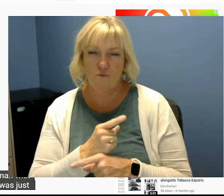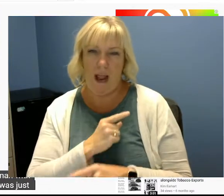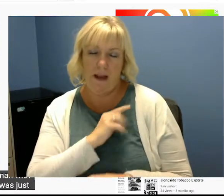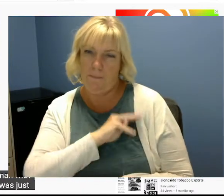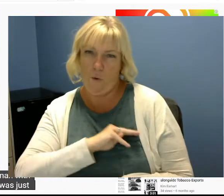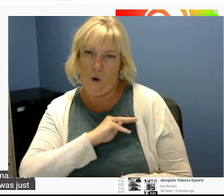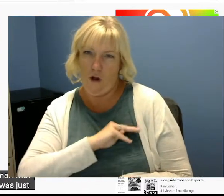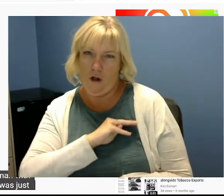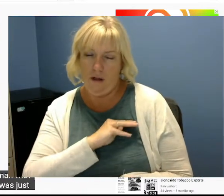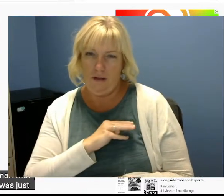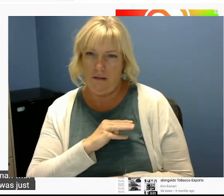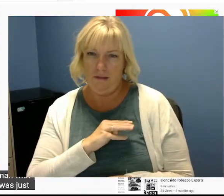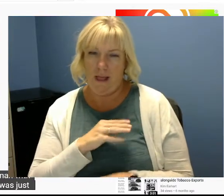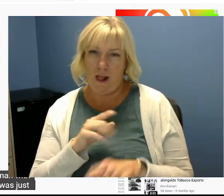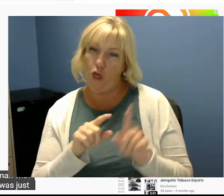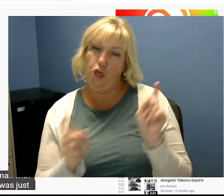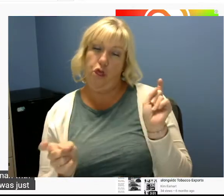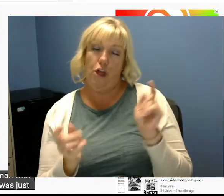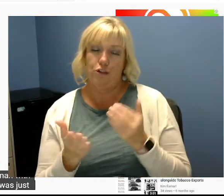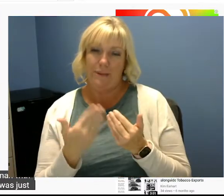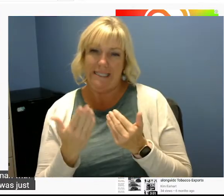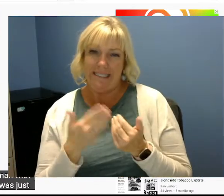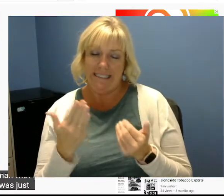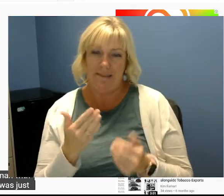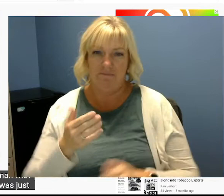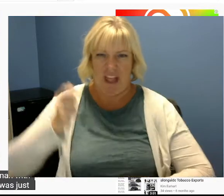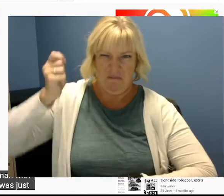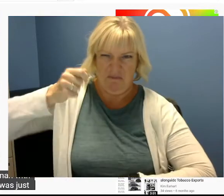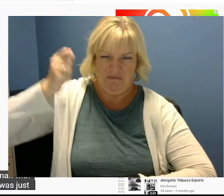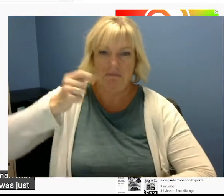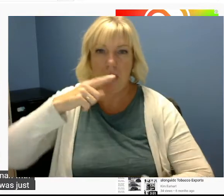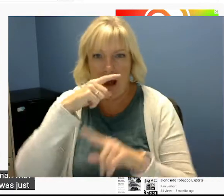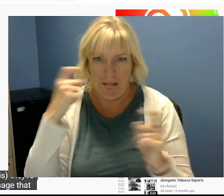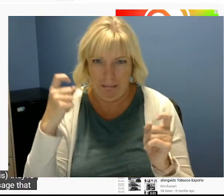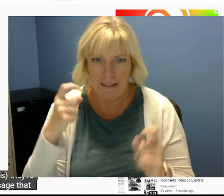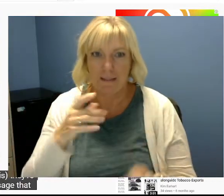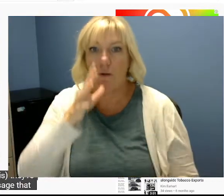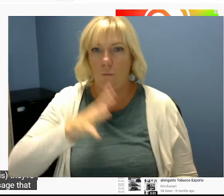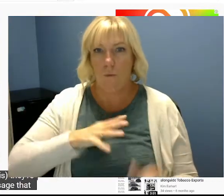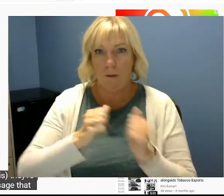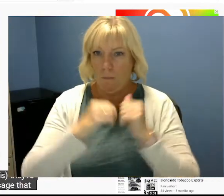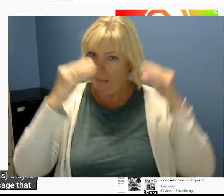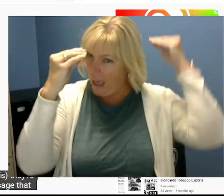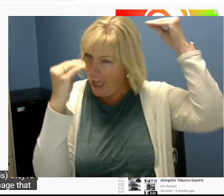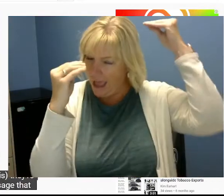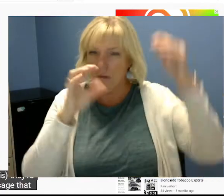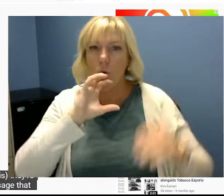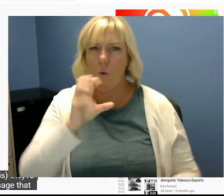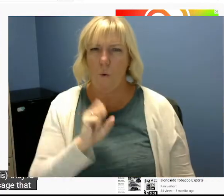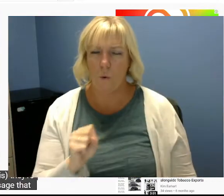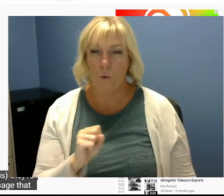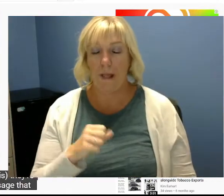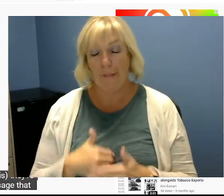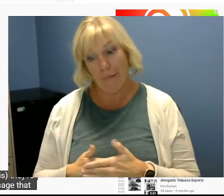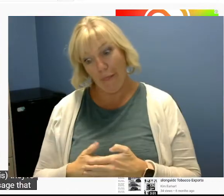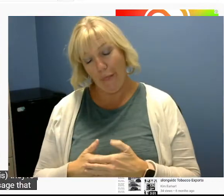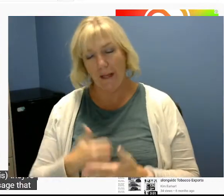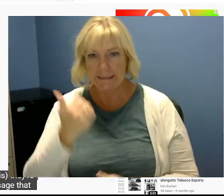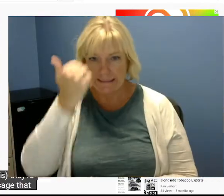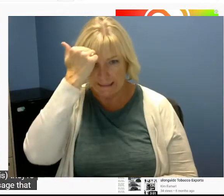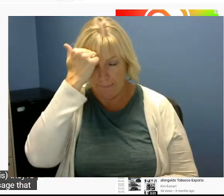the gavel, too old, the one with the hat, and too dumb, the woman just twiddling her thumbs. And they're bad